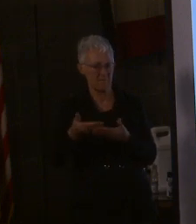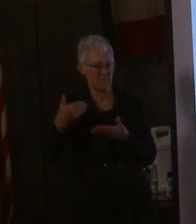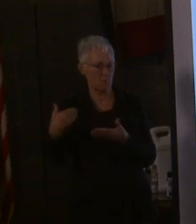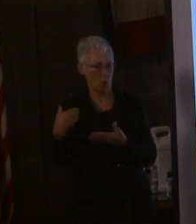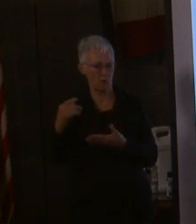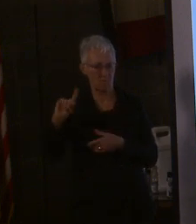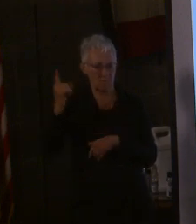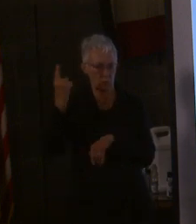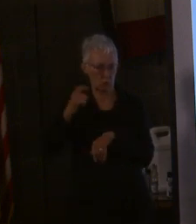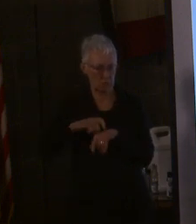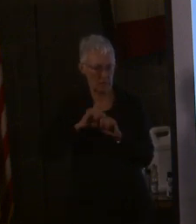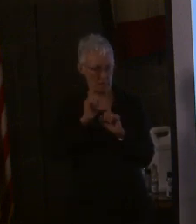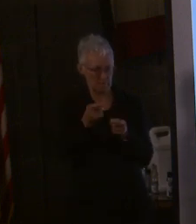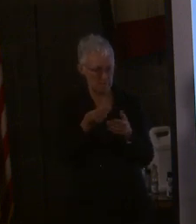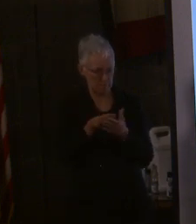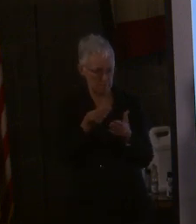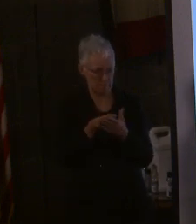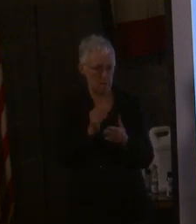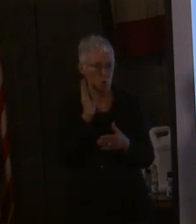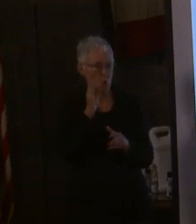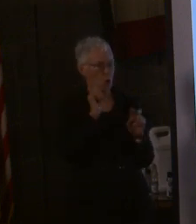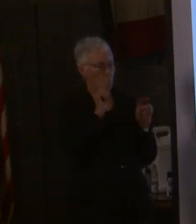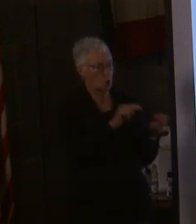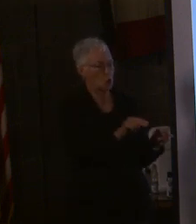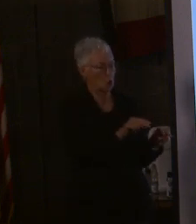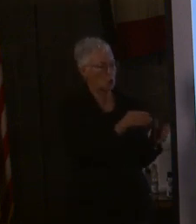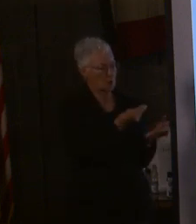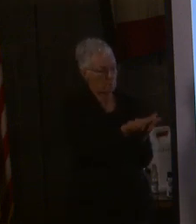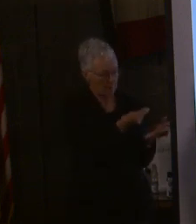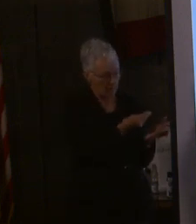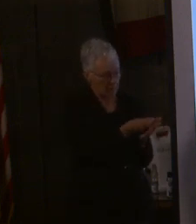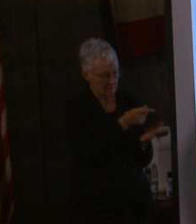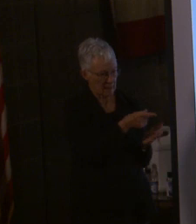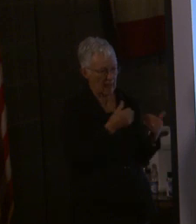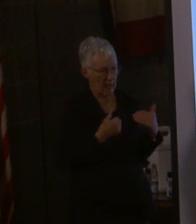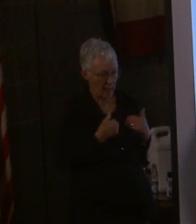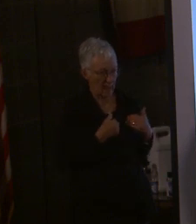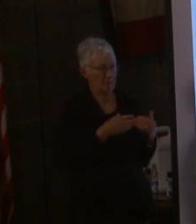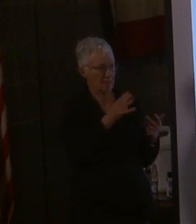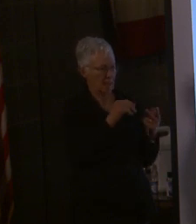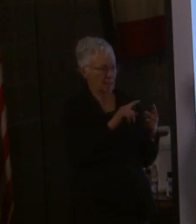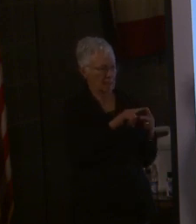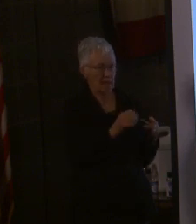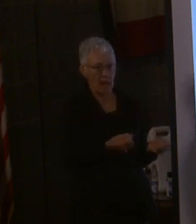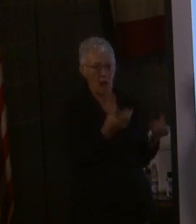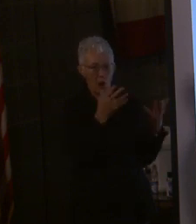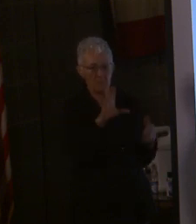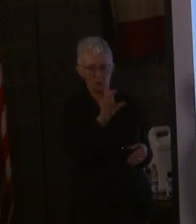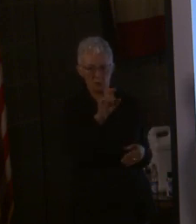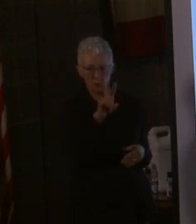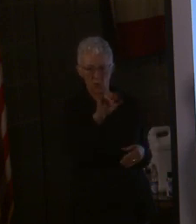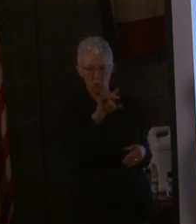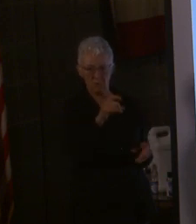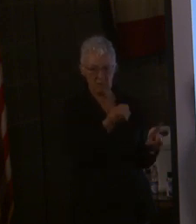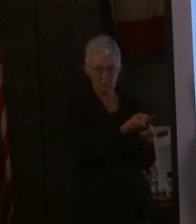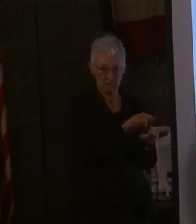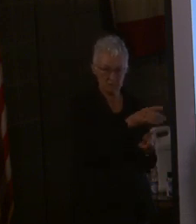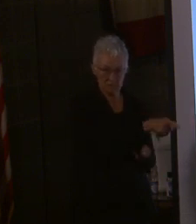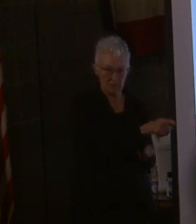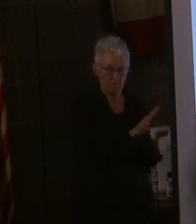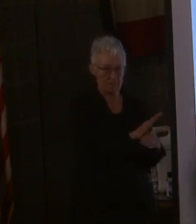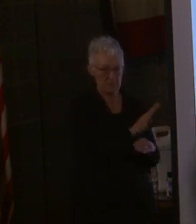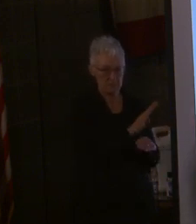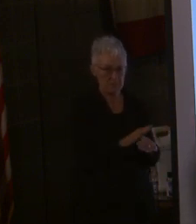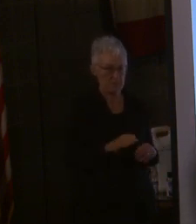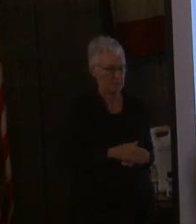per capita of COVID case rates as of June 30th, 2020. This is the same metrics that